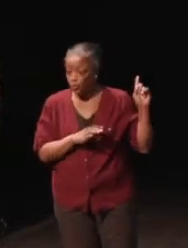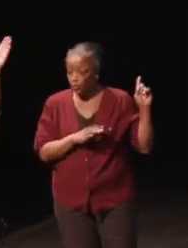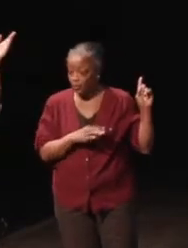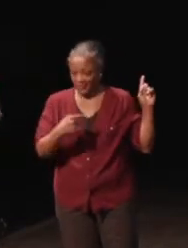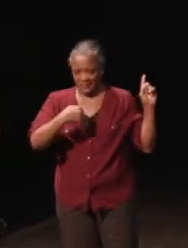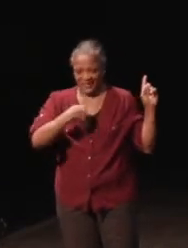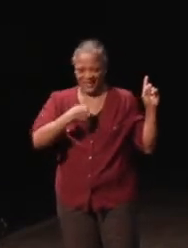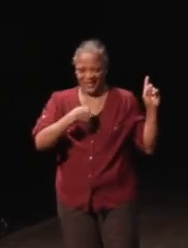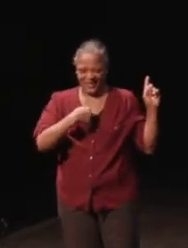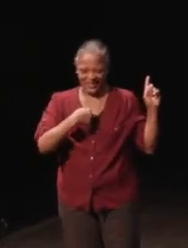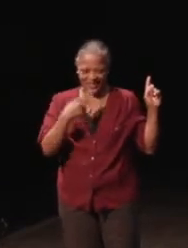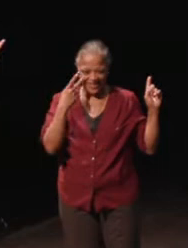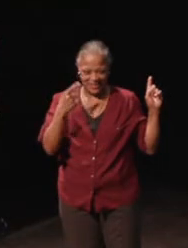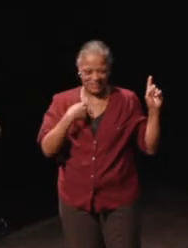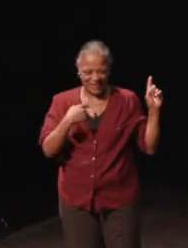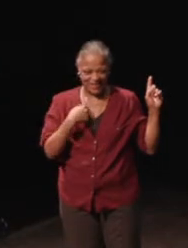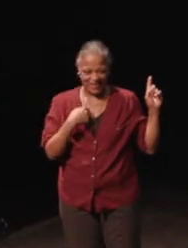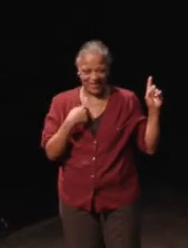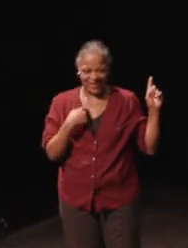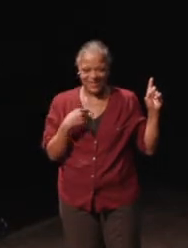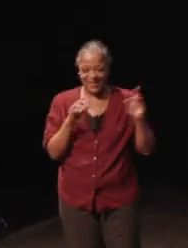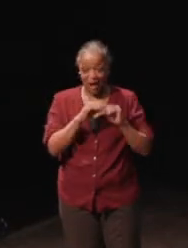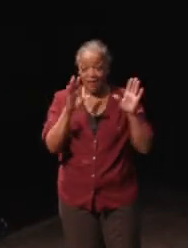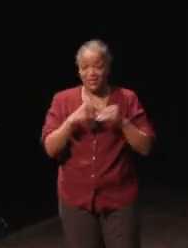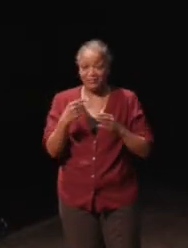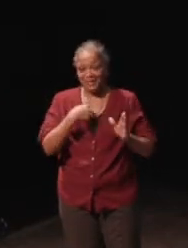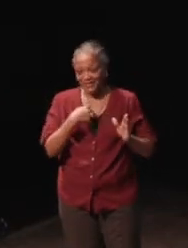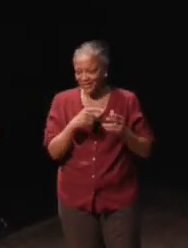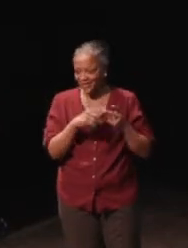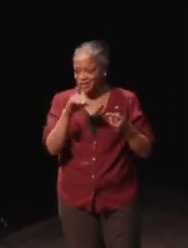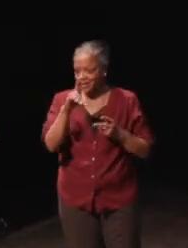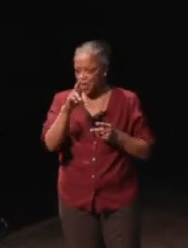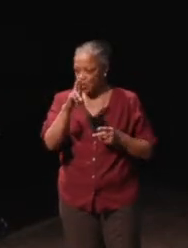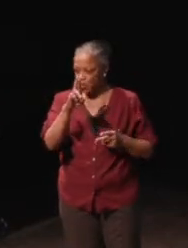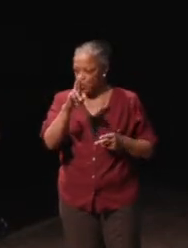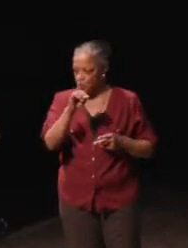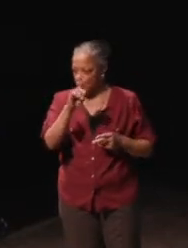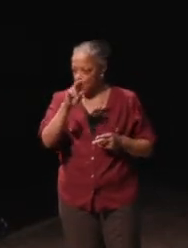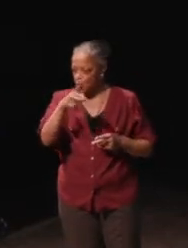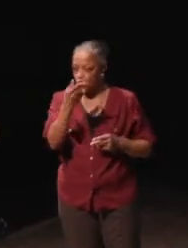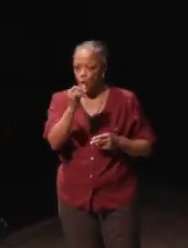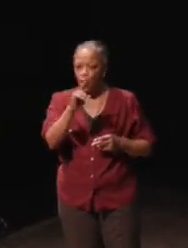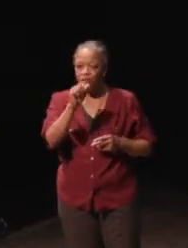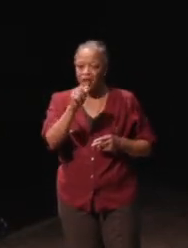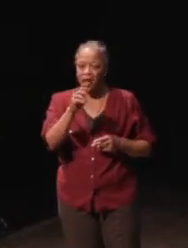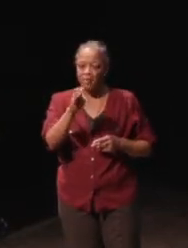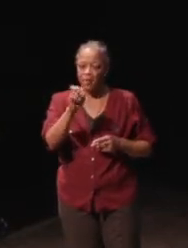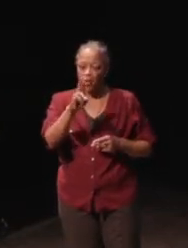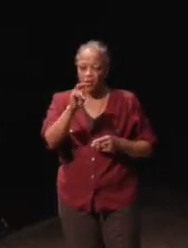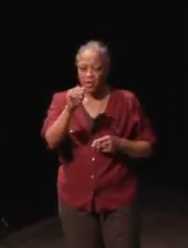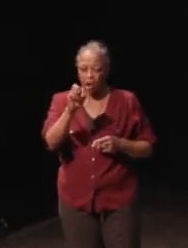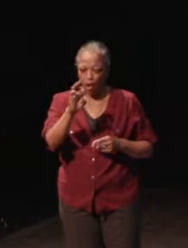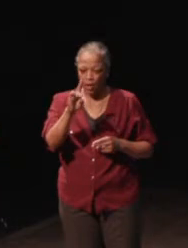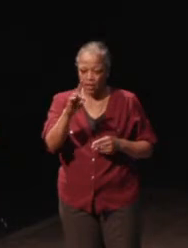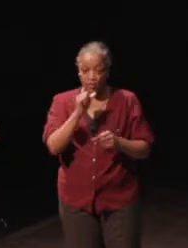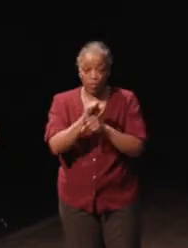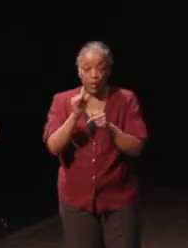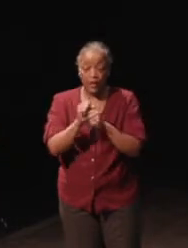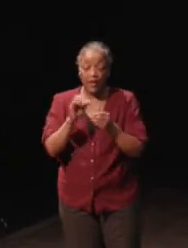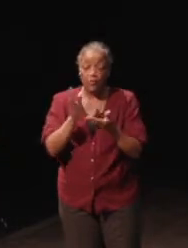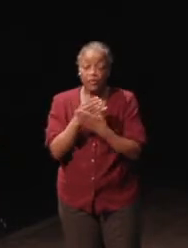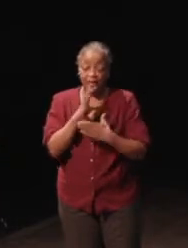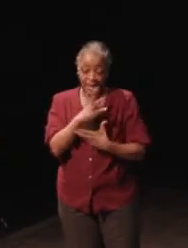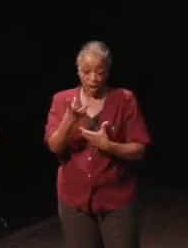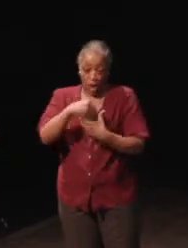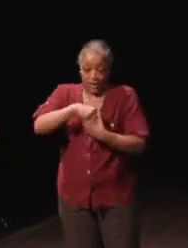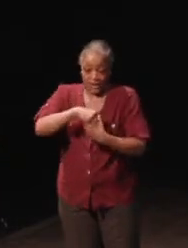it's me, which, that's me, right? And then Dr. Rhoda Bernard, who's been working in music and autism,